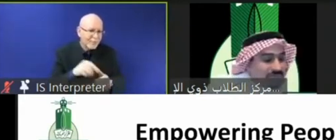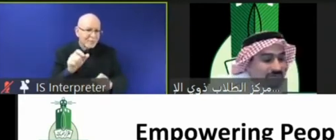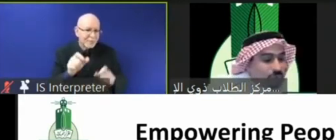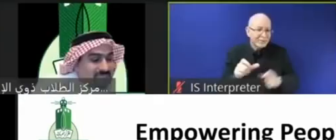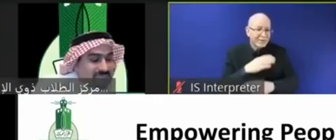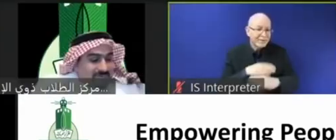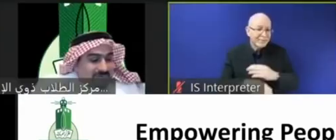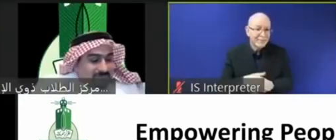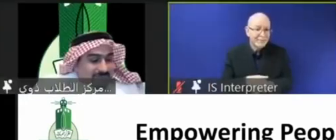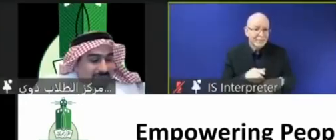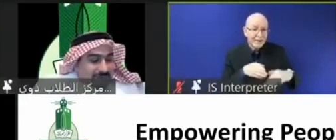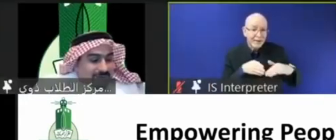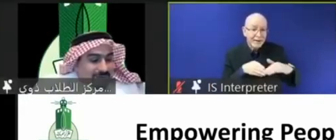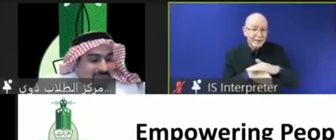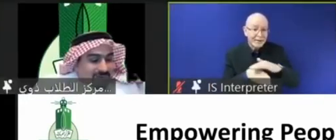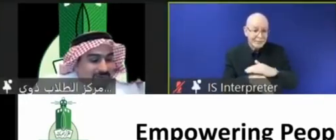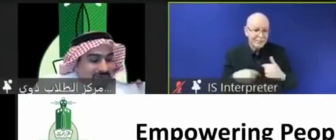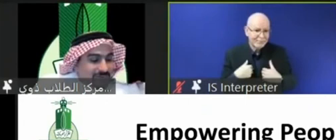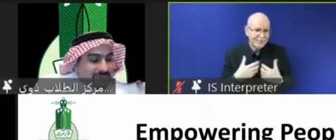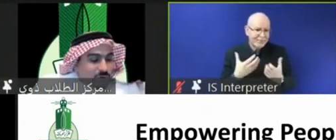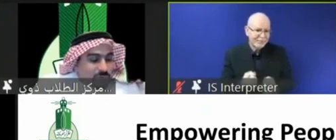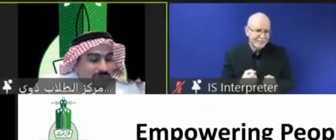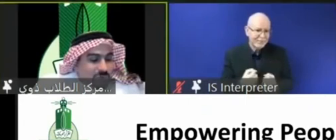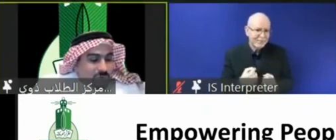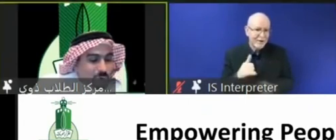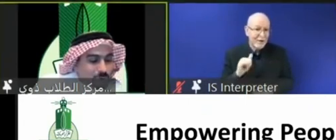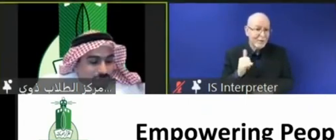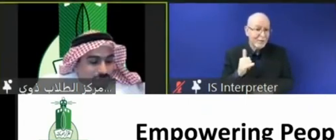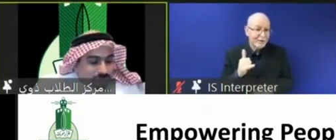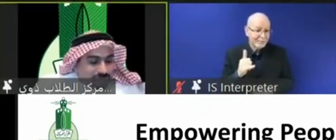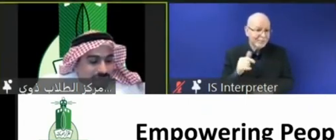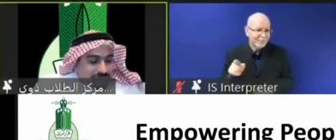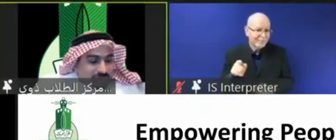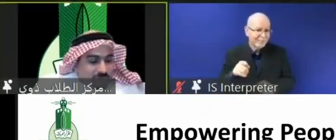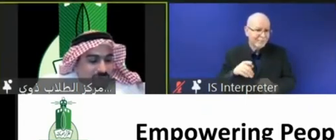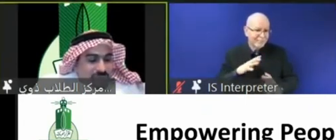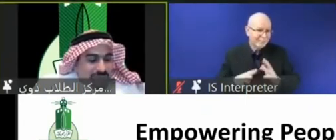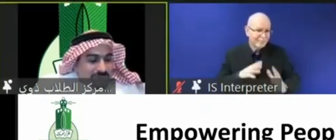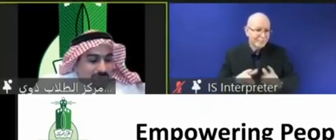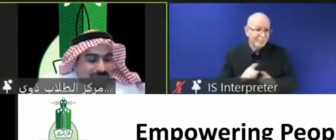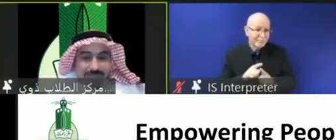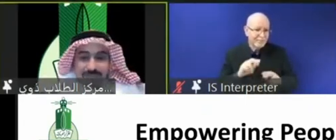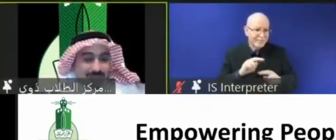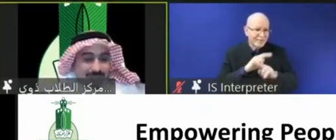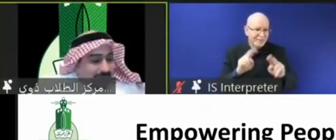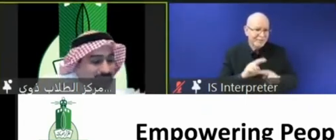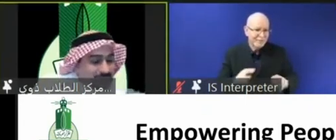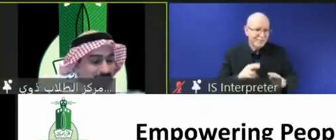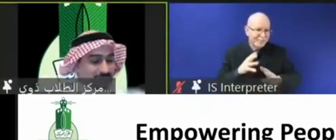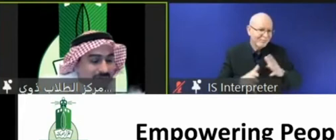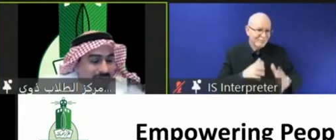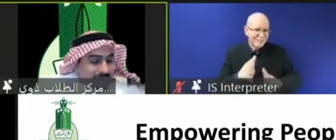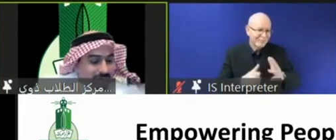have international signing by Mr. Roman Wall, if I pronounce the name correctly, and